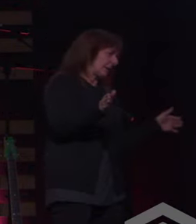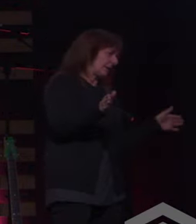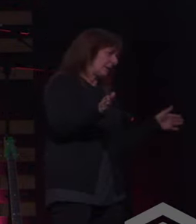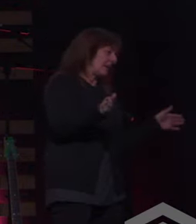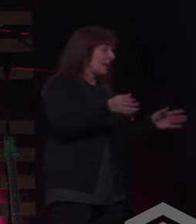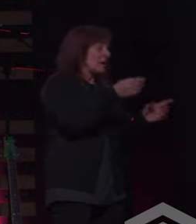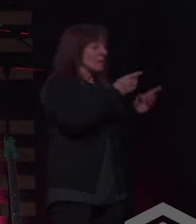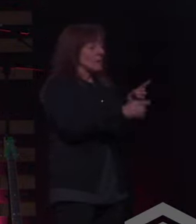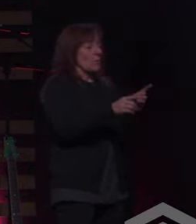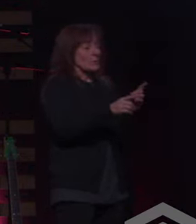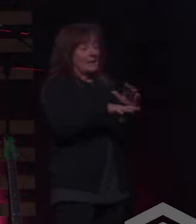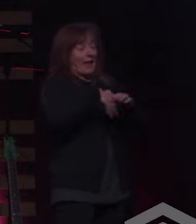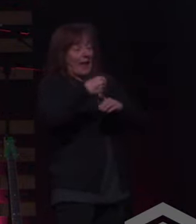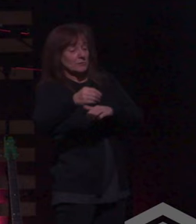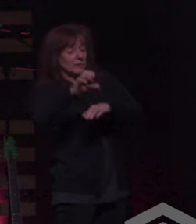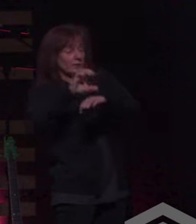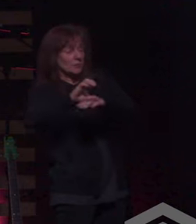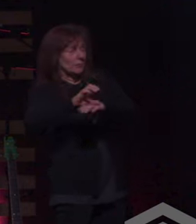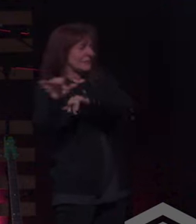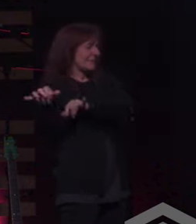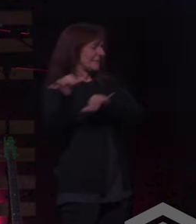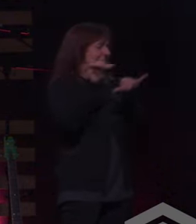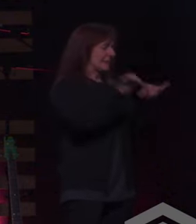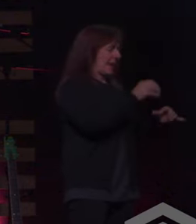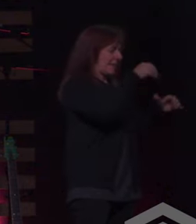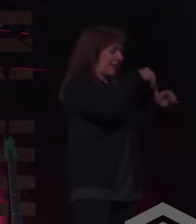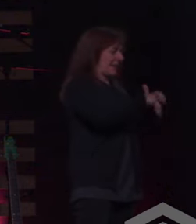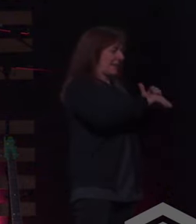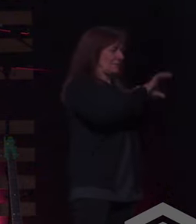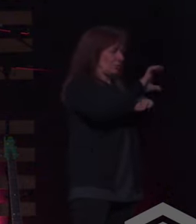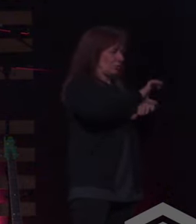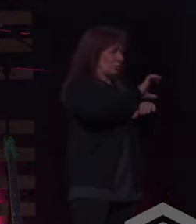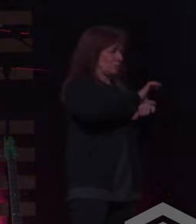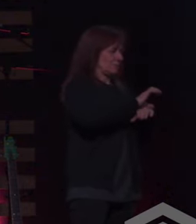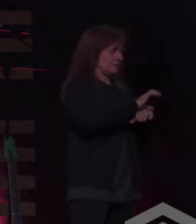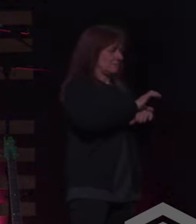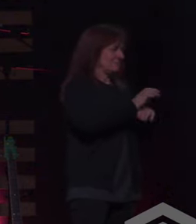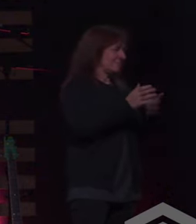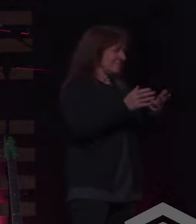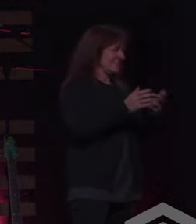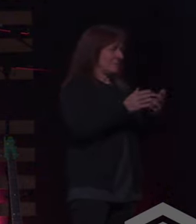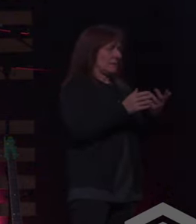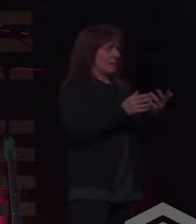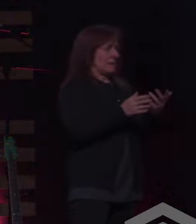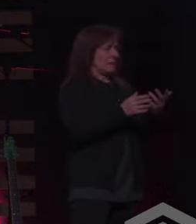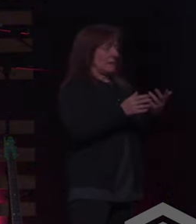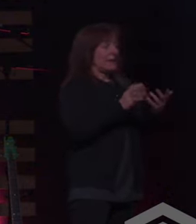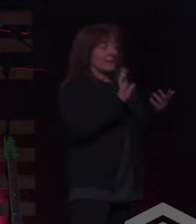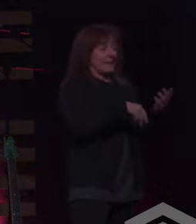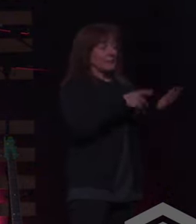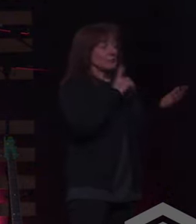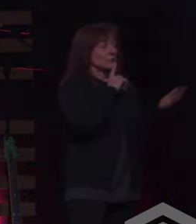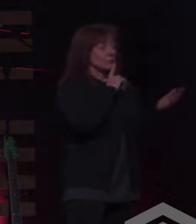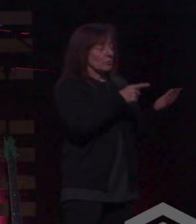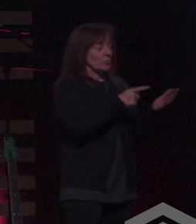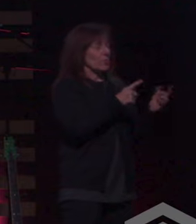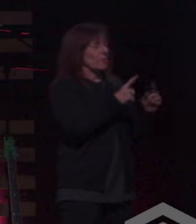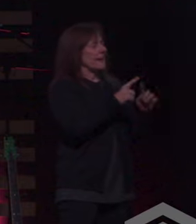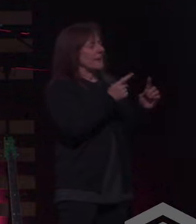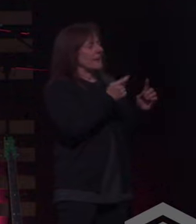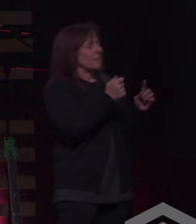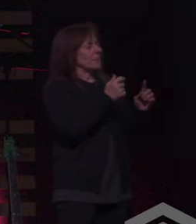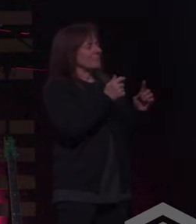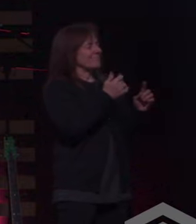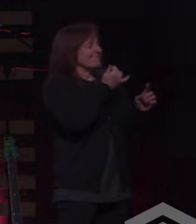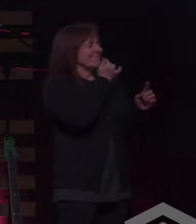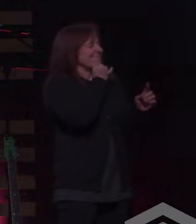The divorce rate outside of the church is the same inside the church. Now that's true in a sense, but it's a little bit